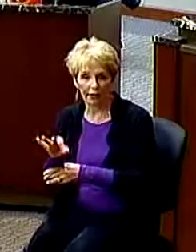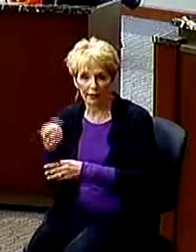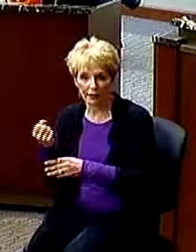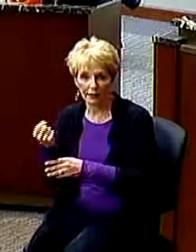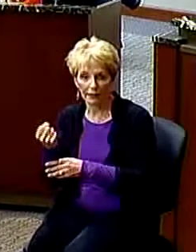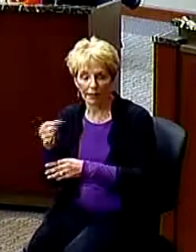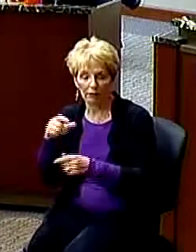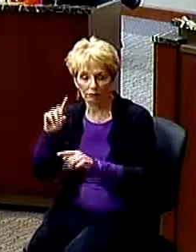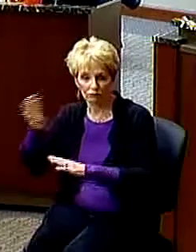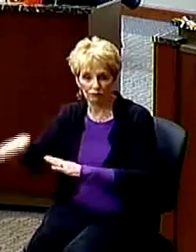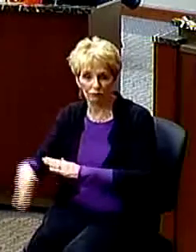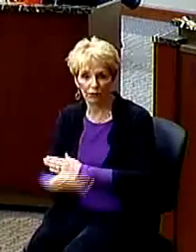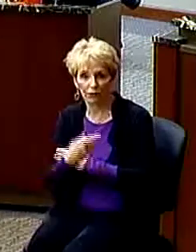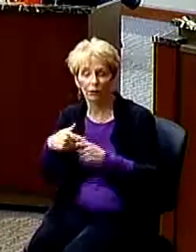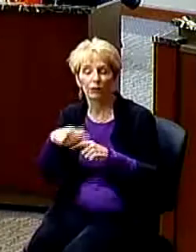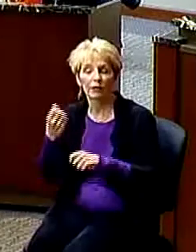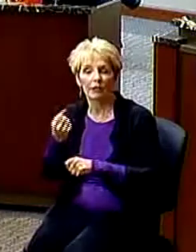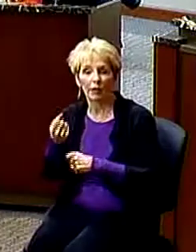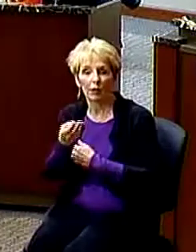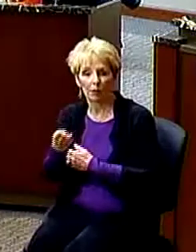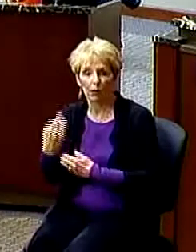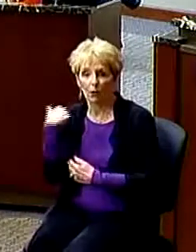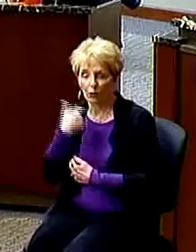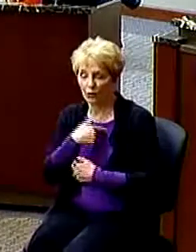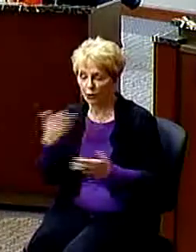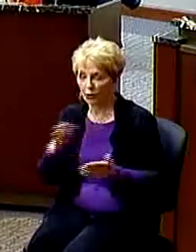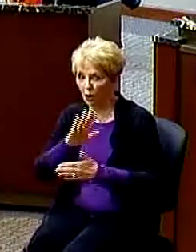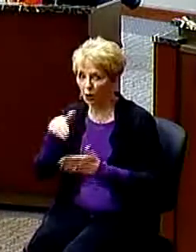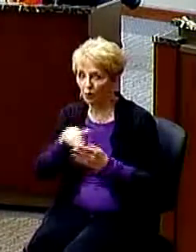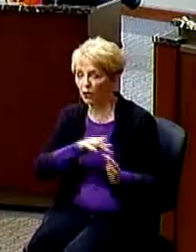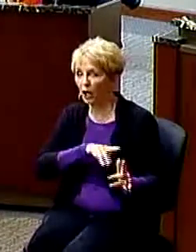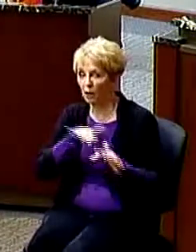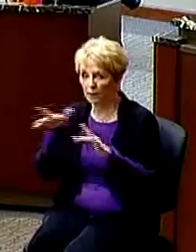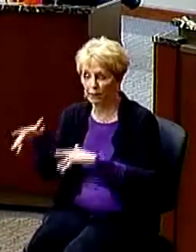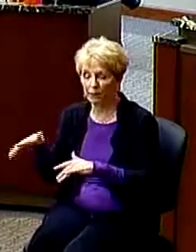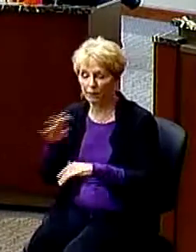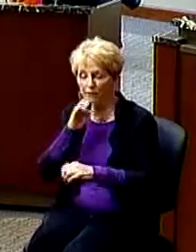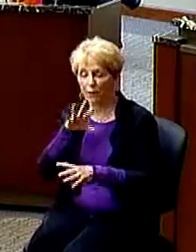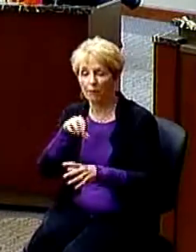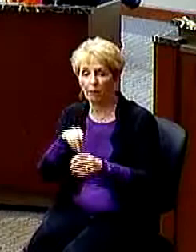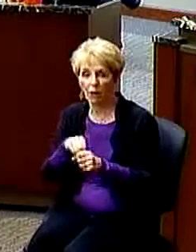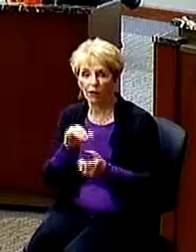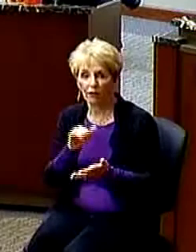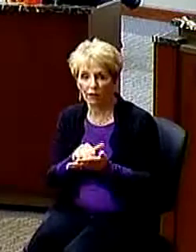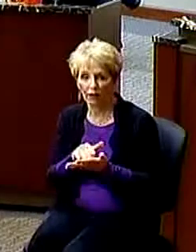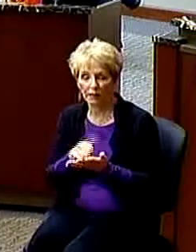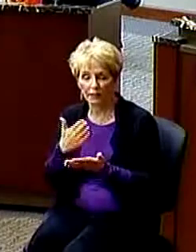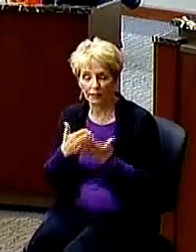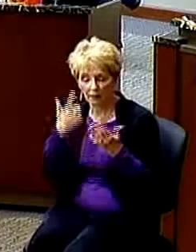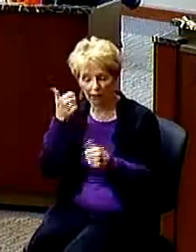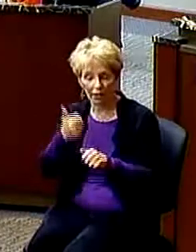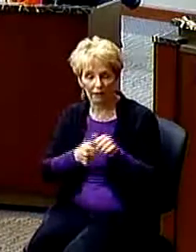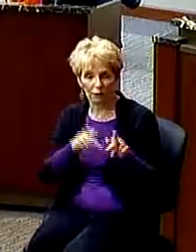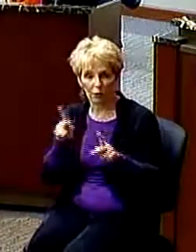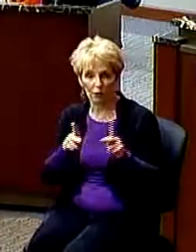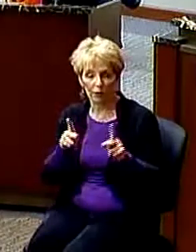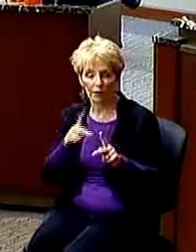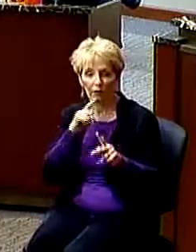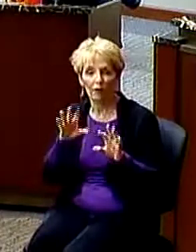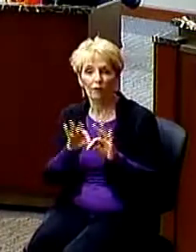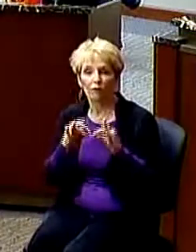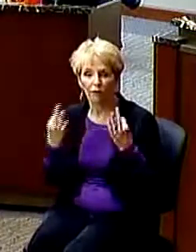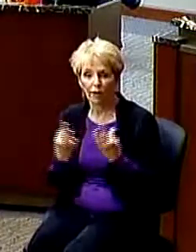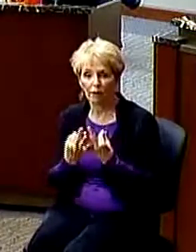Saturday morning. And we really encourage you all to come out and be a part of this. There's something for everyone. It's a